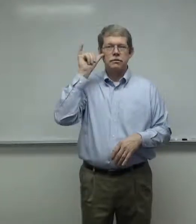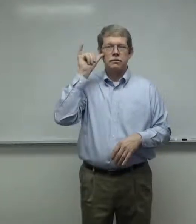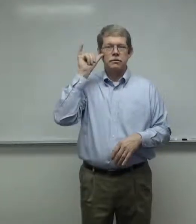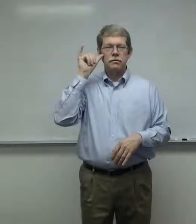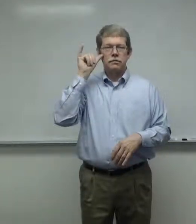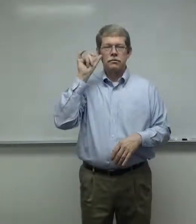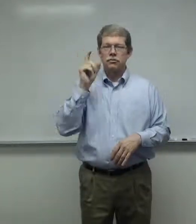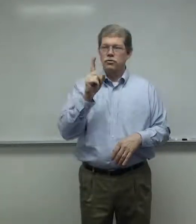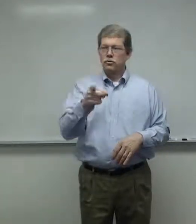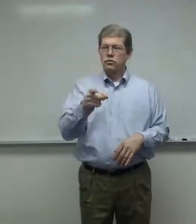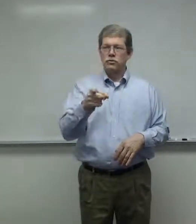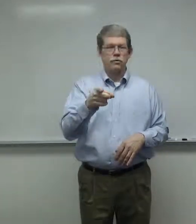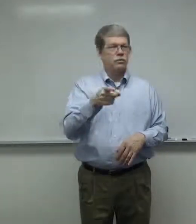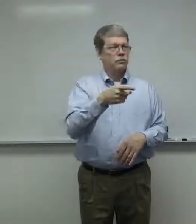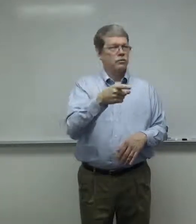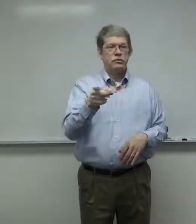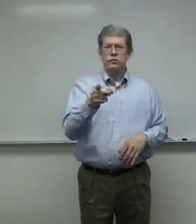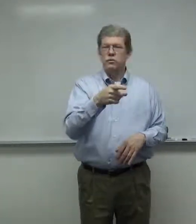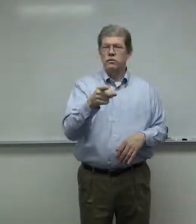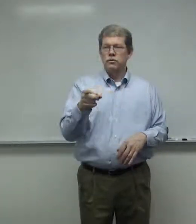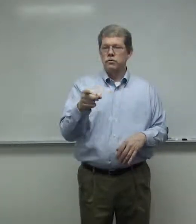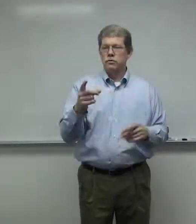Yesterday, okay, in the past tense. you,